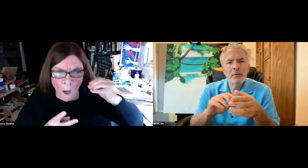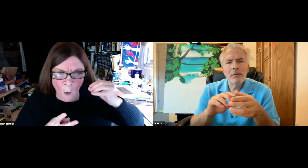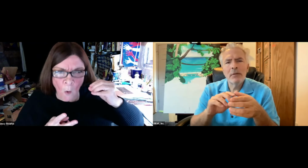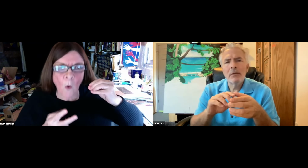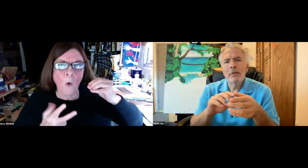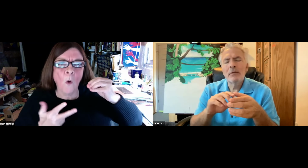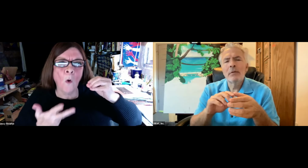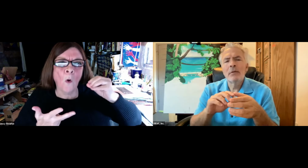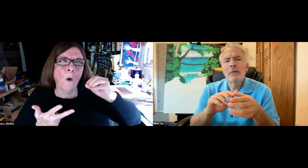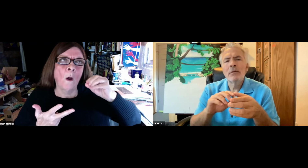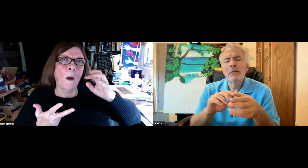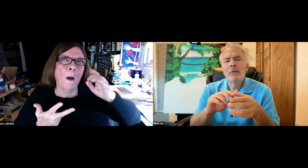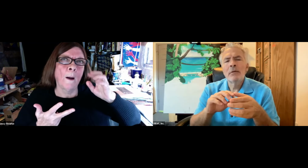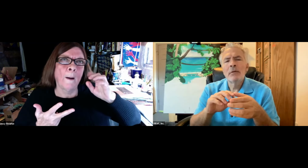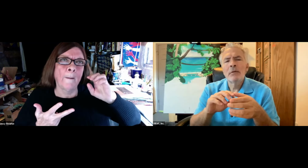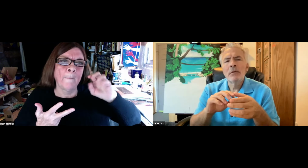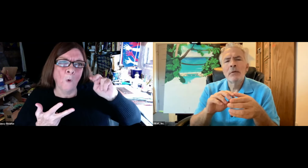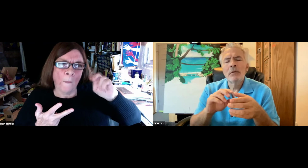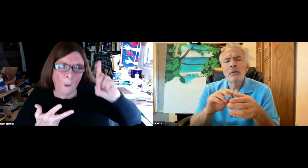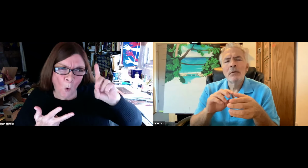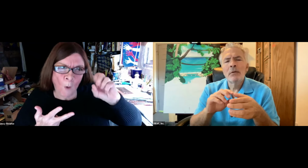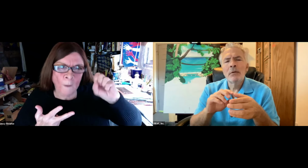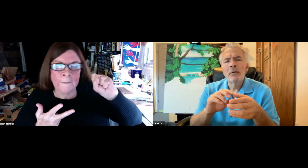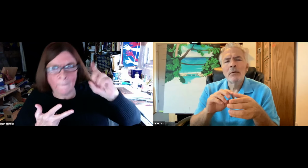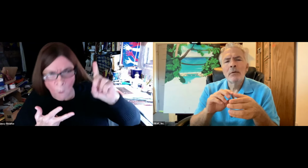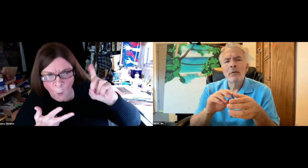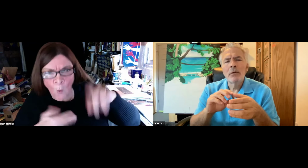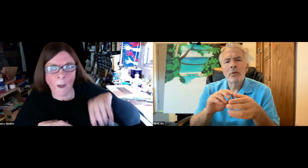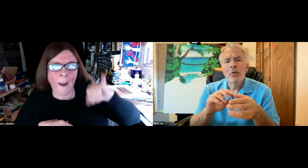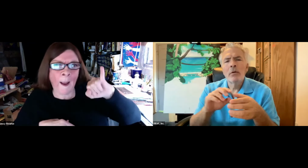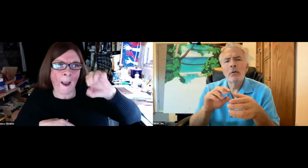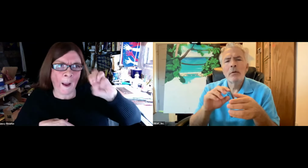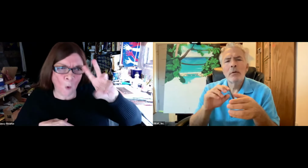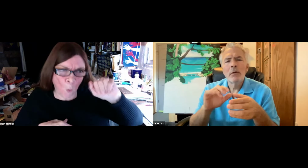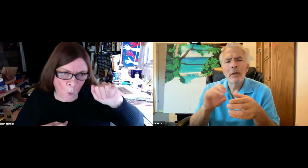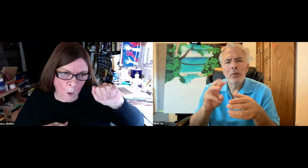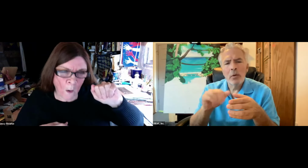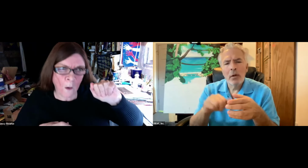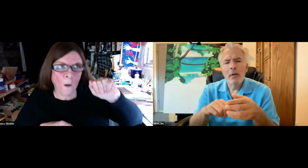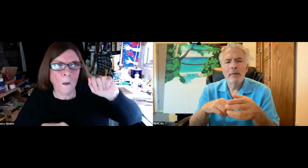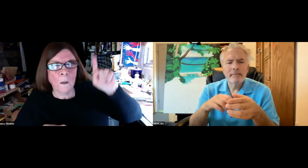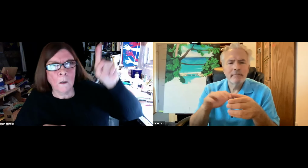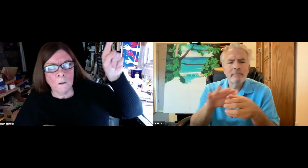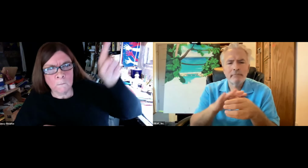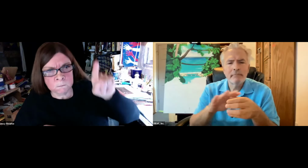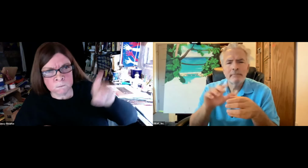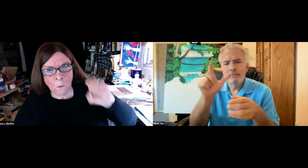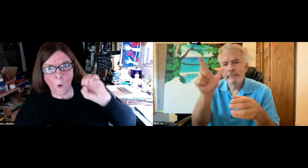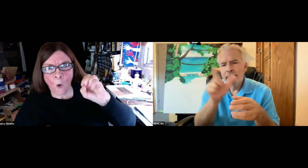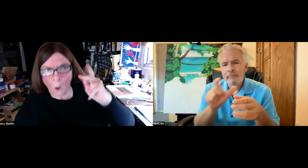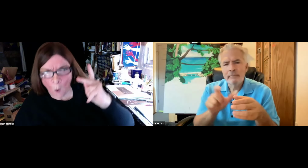Nebraska. So, Iowa. Colorado, North Dakota, South Dakota, yes, Iowa,